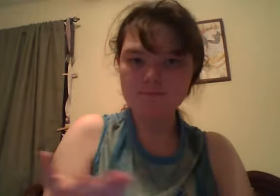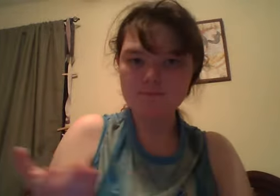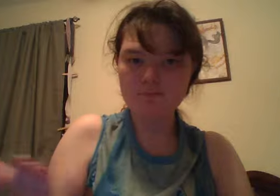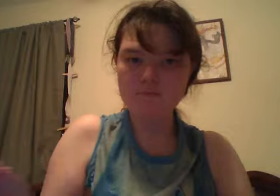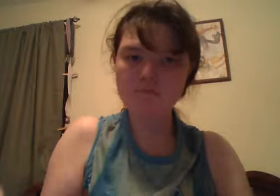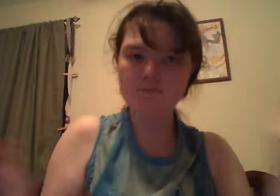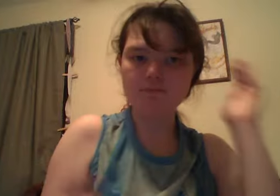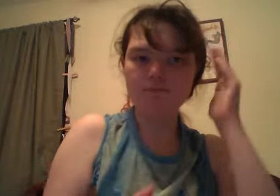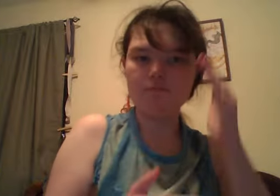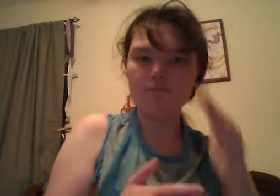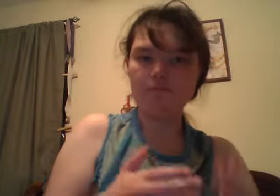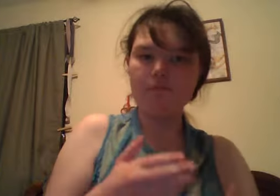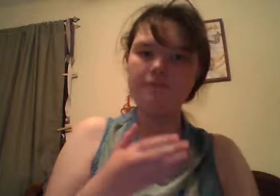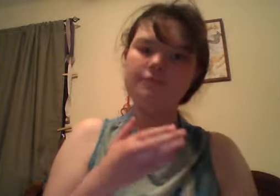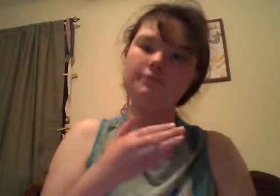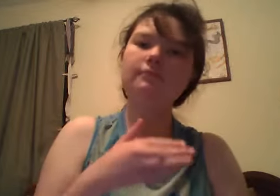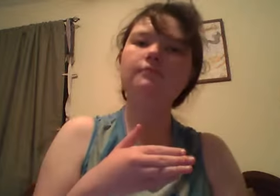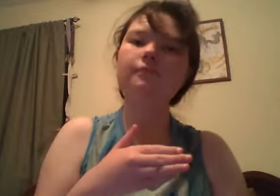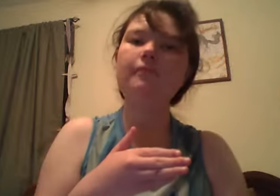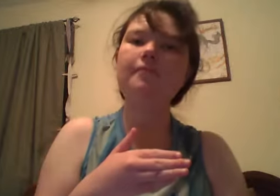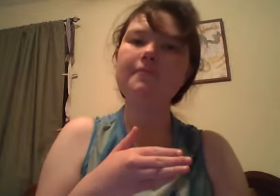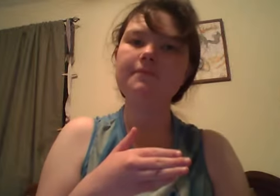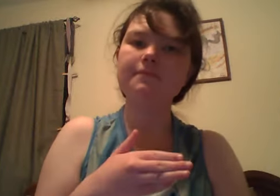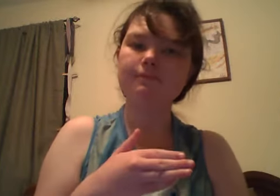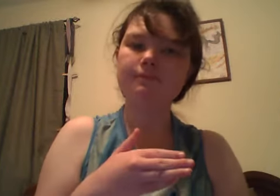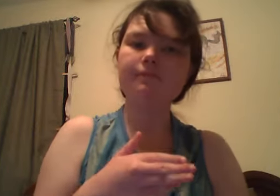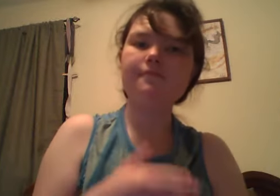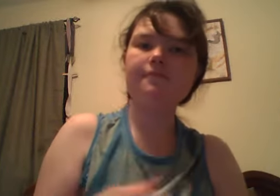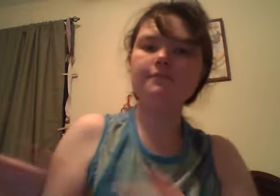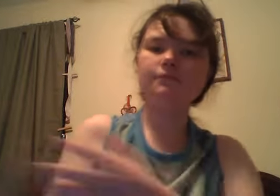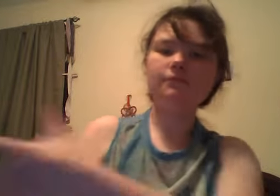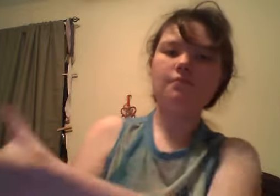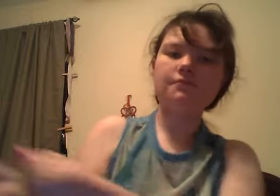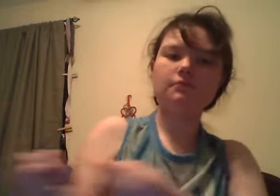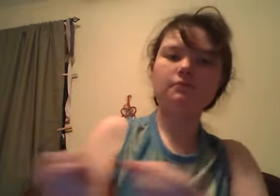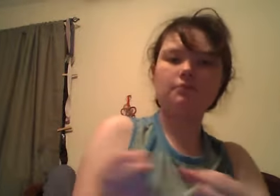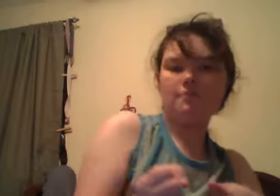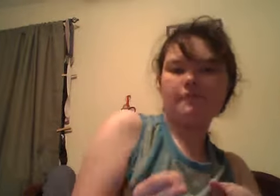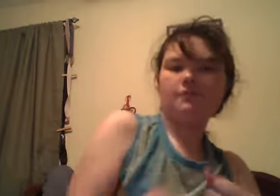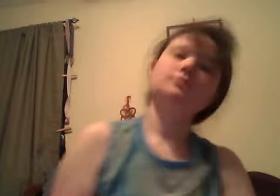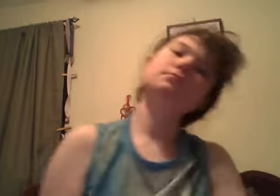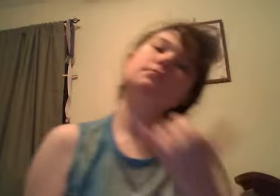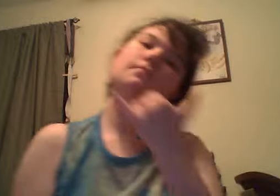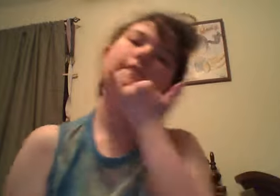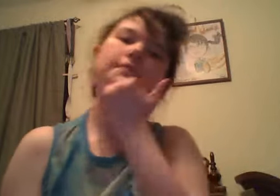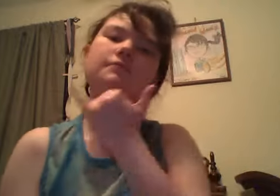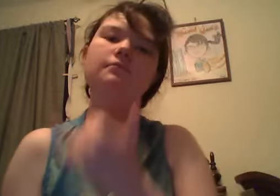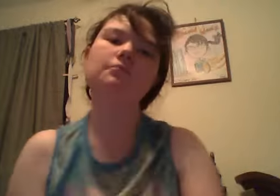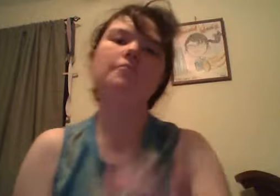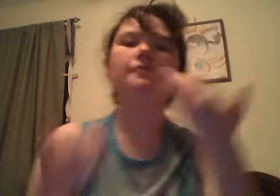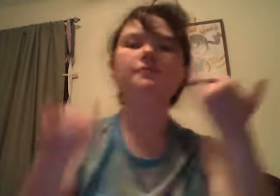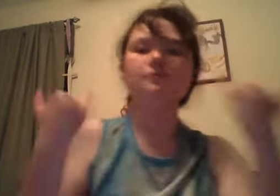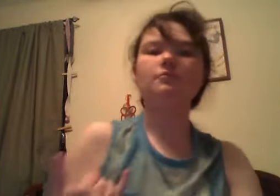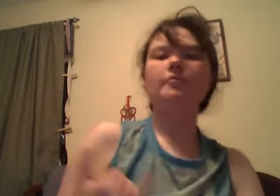You're here till the end You're here till the end Here you're right, ready for something right Come with me